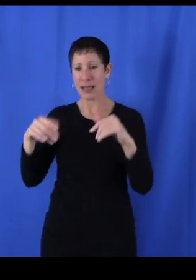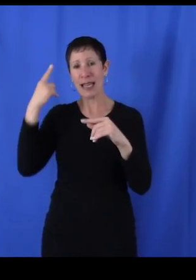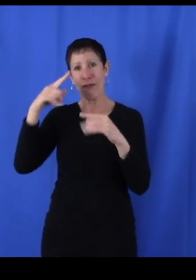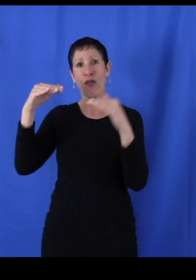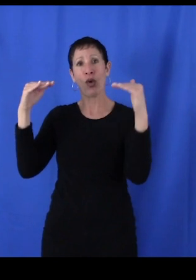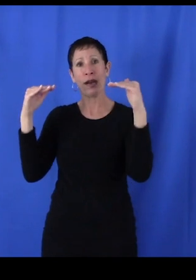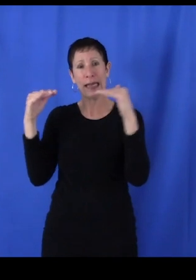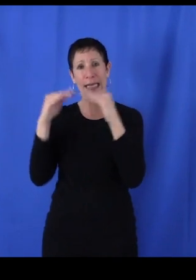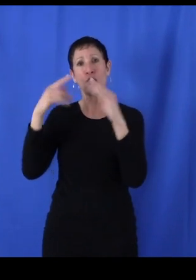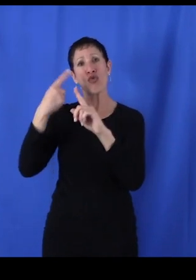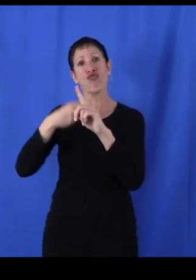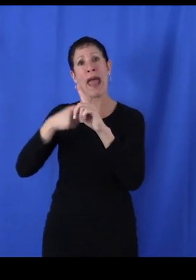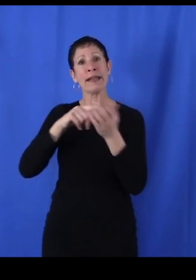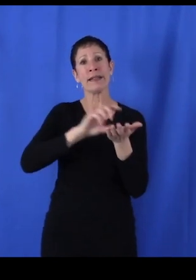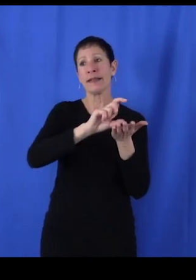equal rent.